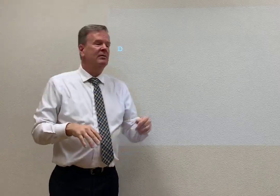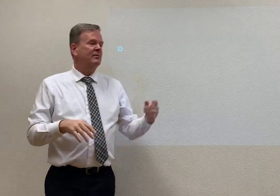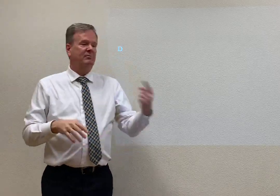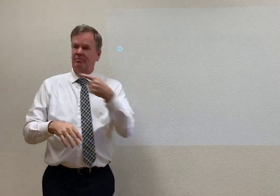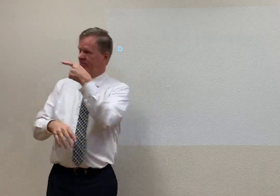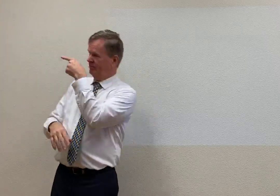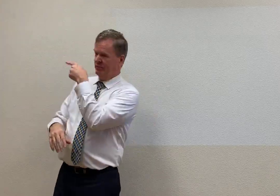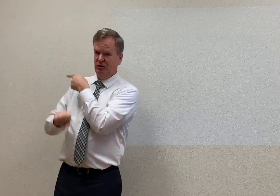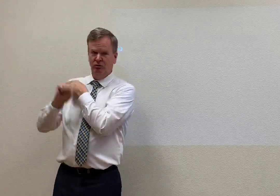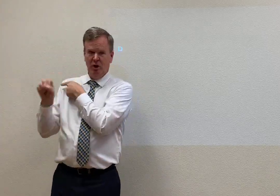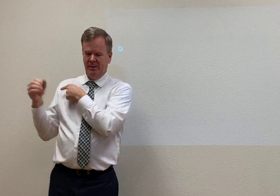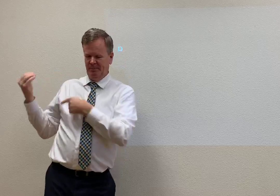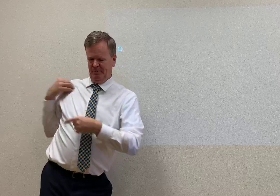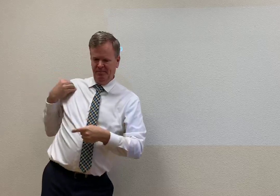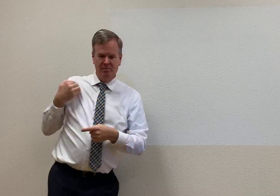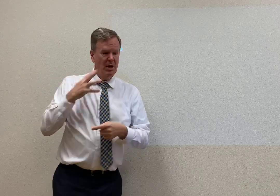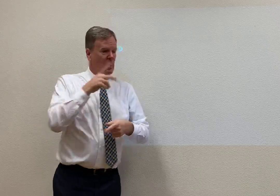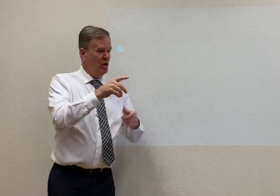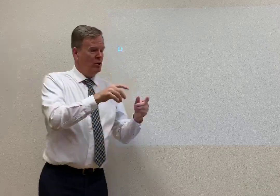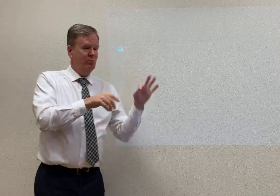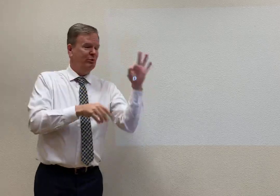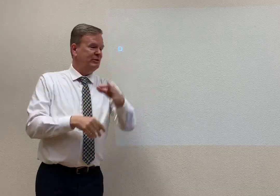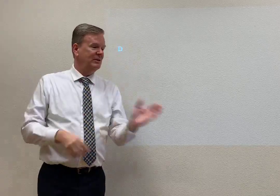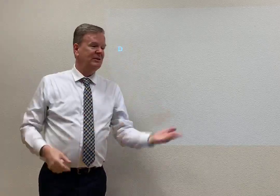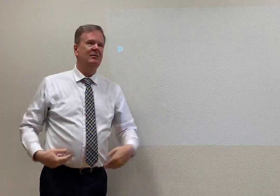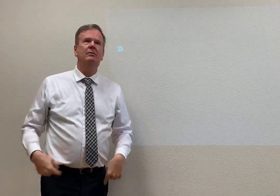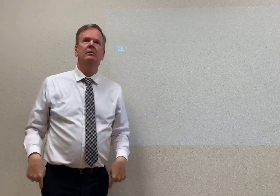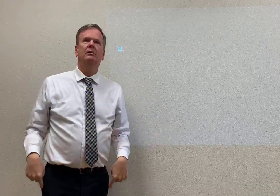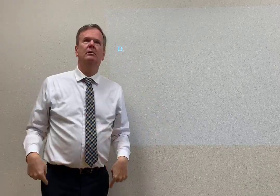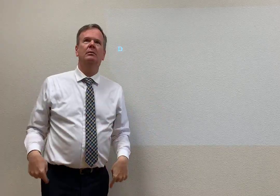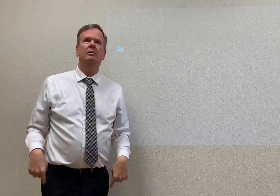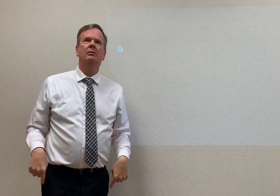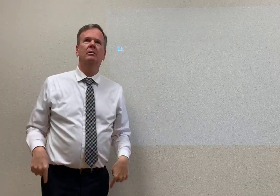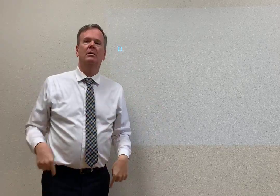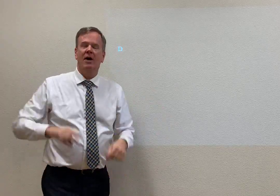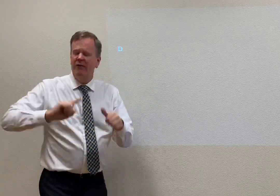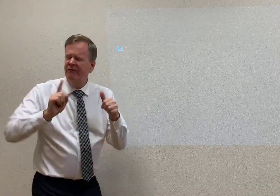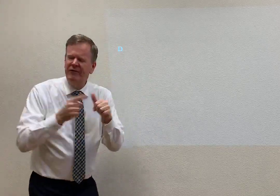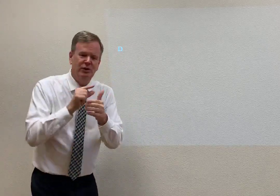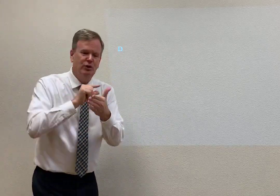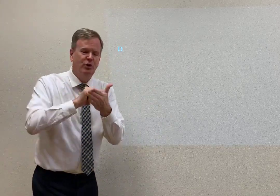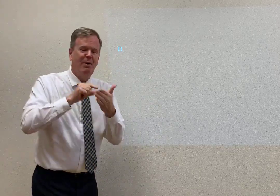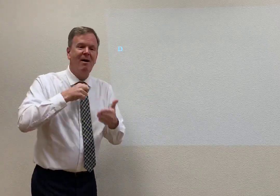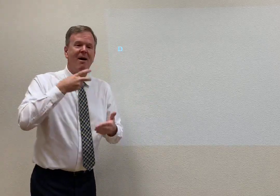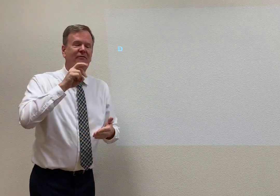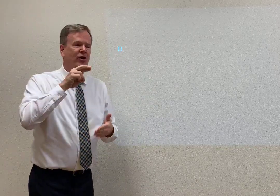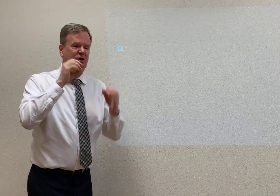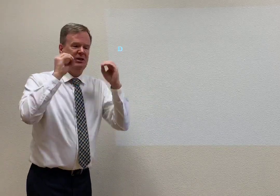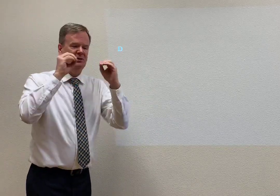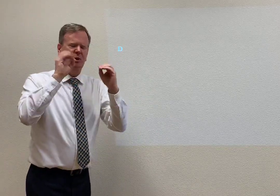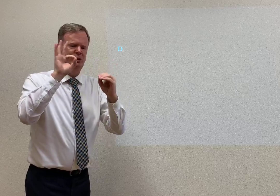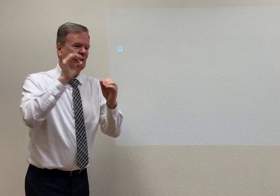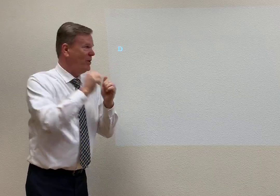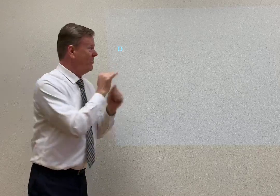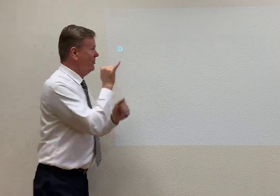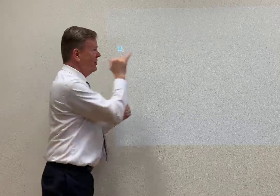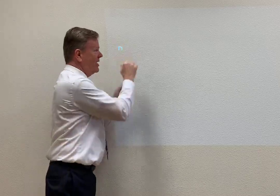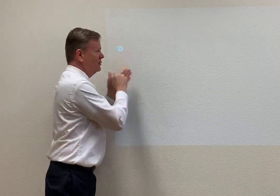1990, the late 90s, no, early 90s, somebody in Stockton said, hey, can you come preach for us? And I was extremely nervous. The first verse I